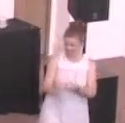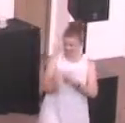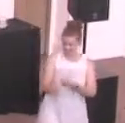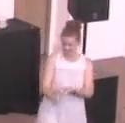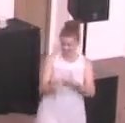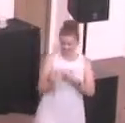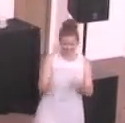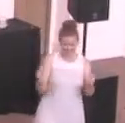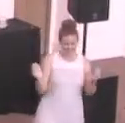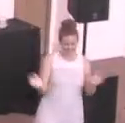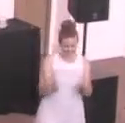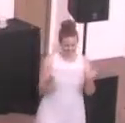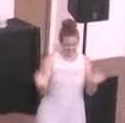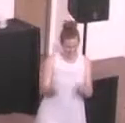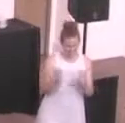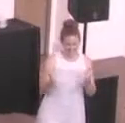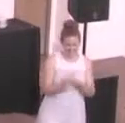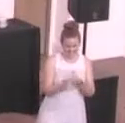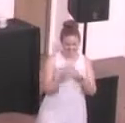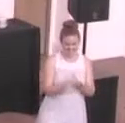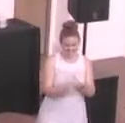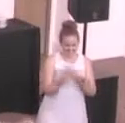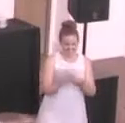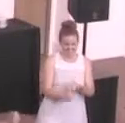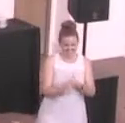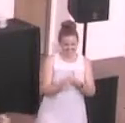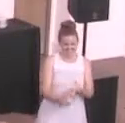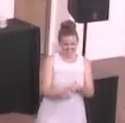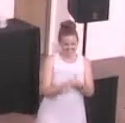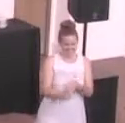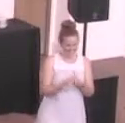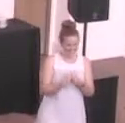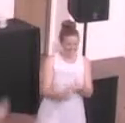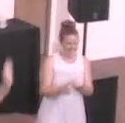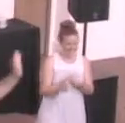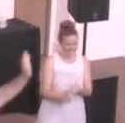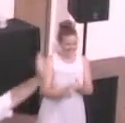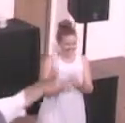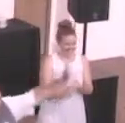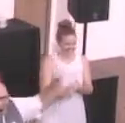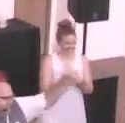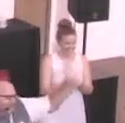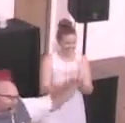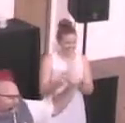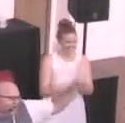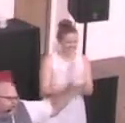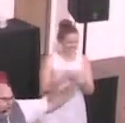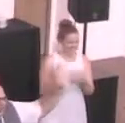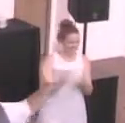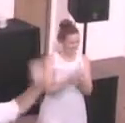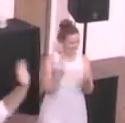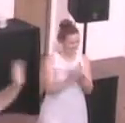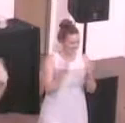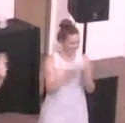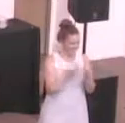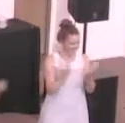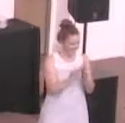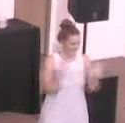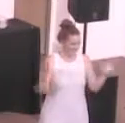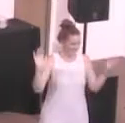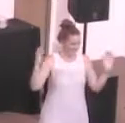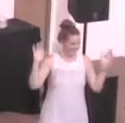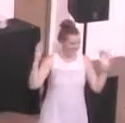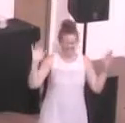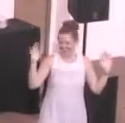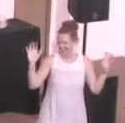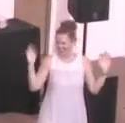run, run, run, run. Come on, you guys, make some noise for him. Give him a high five. Give him some encouragement. Woo! Come